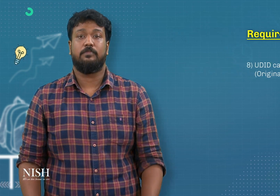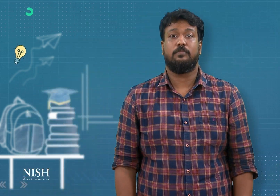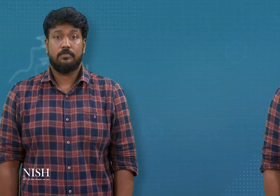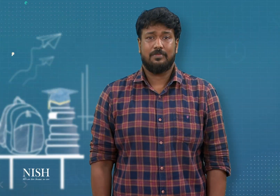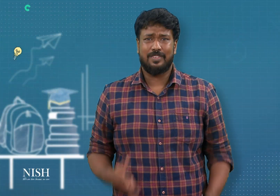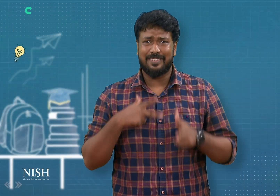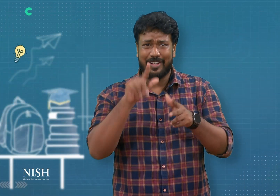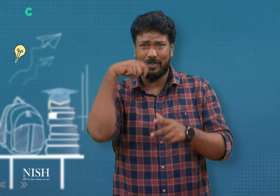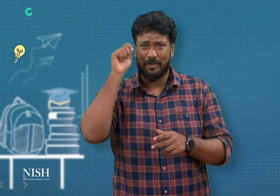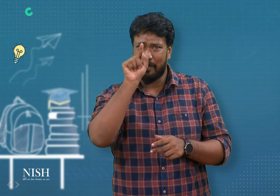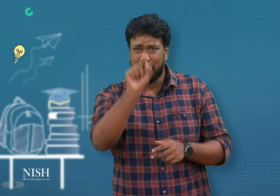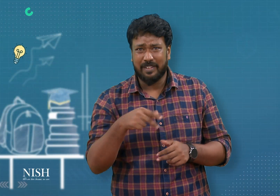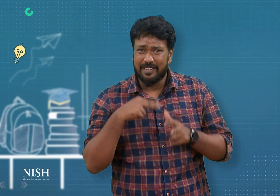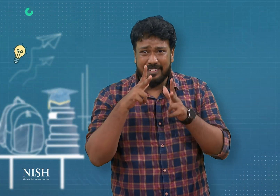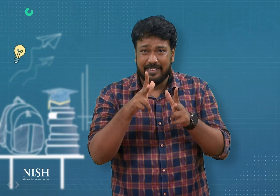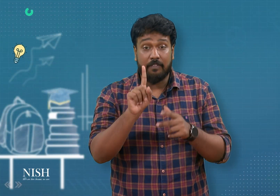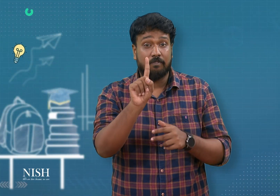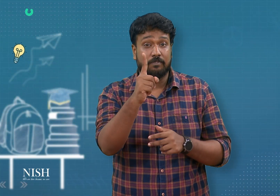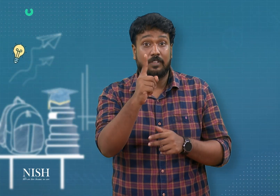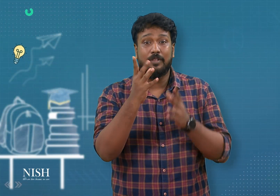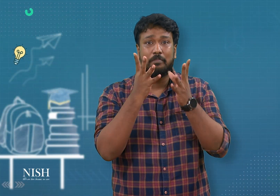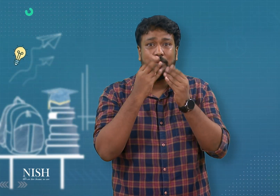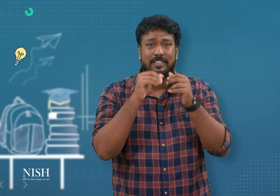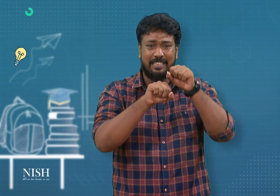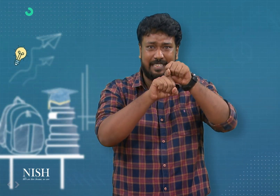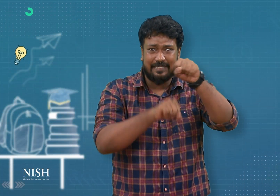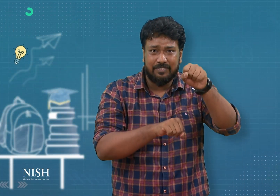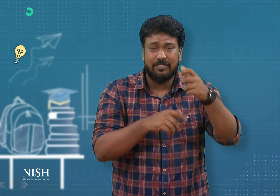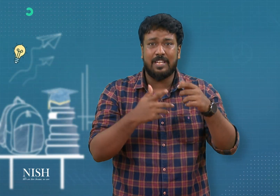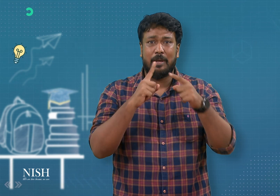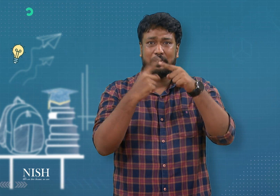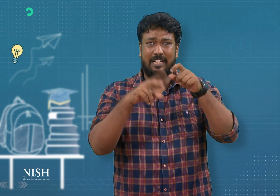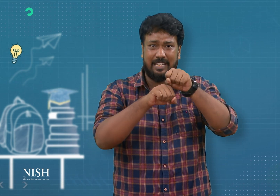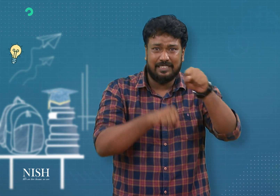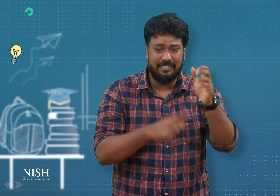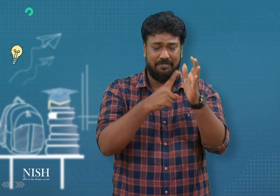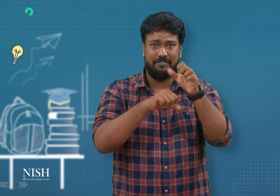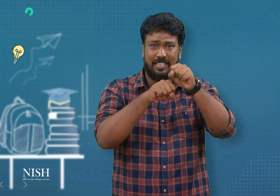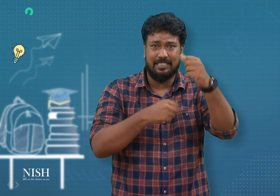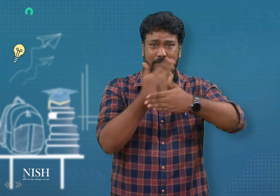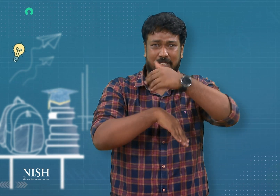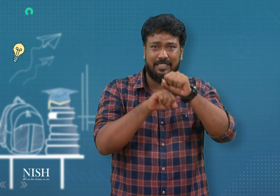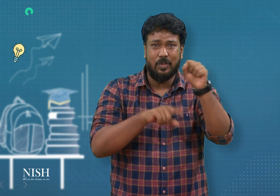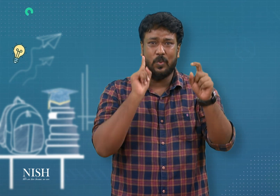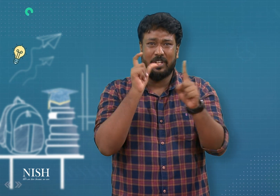So, we have seen the checklist. Please remember to bring the original documents and self-attested copies at the time of